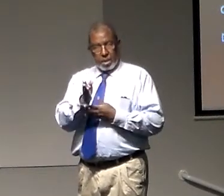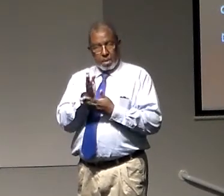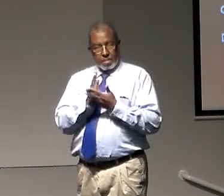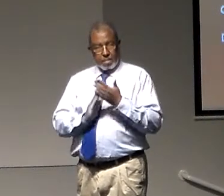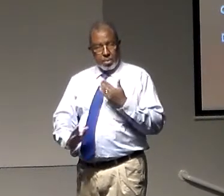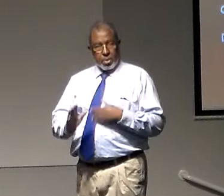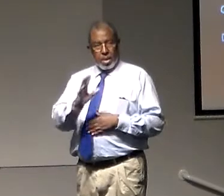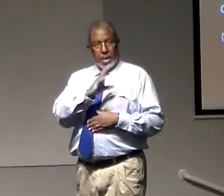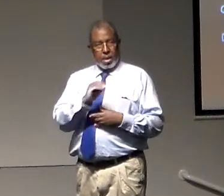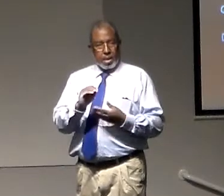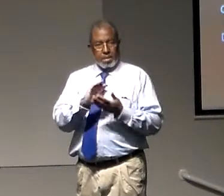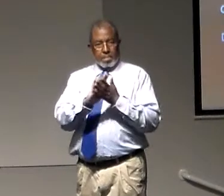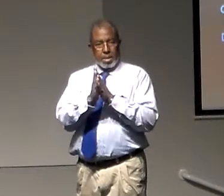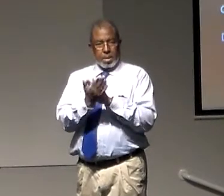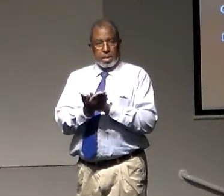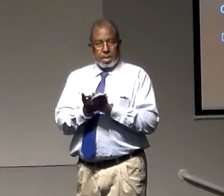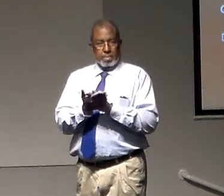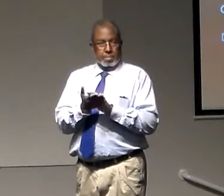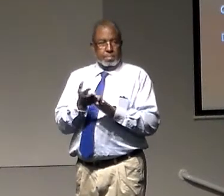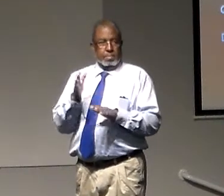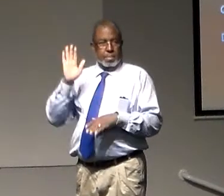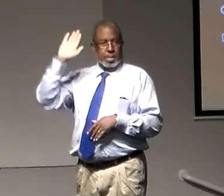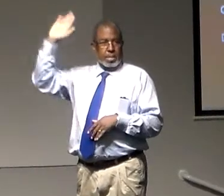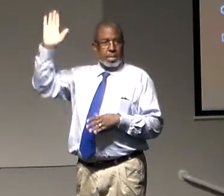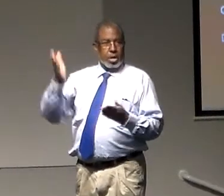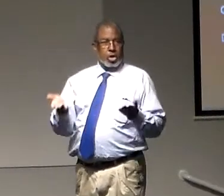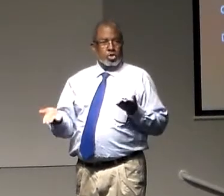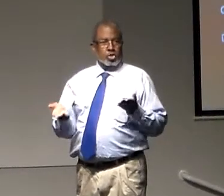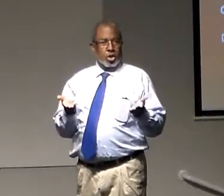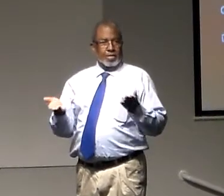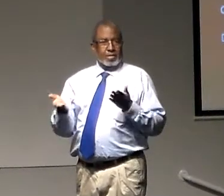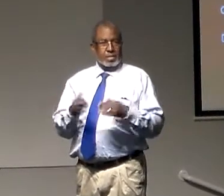I've learned to be humble and to become his servant.